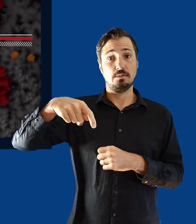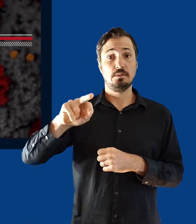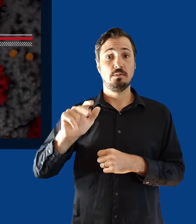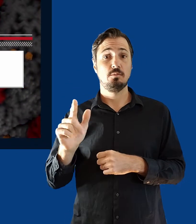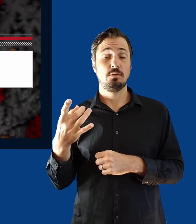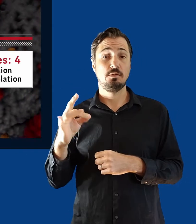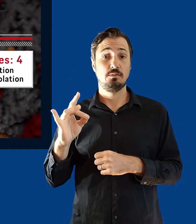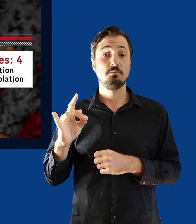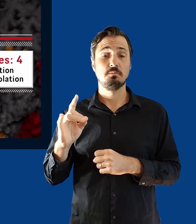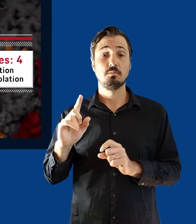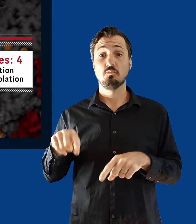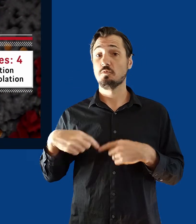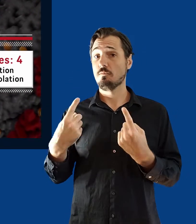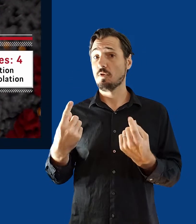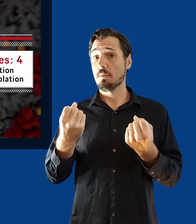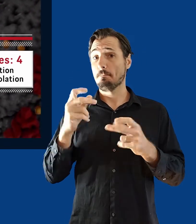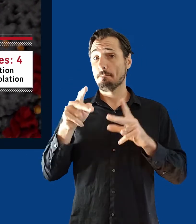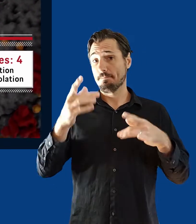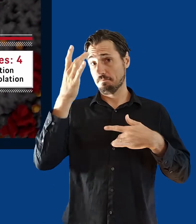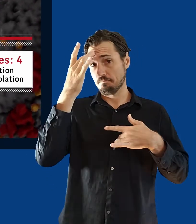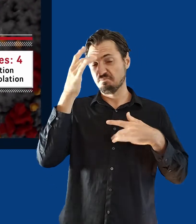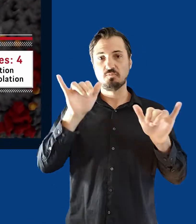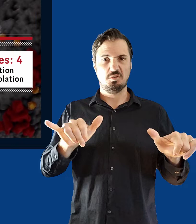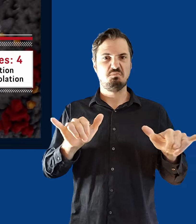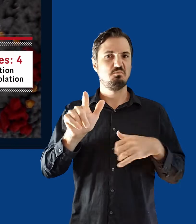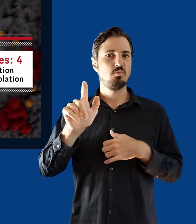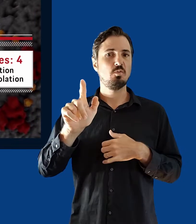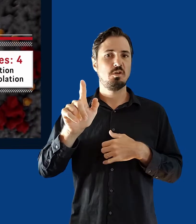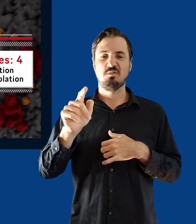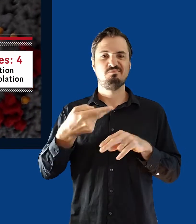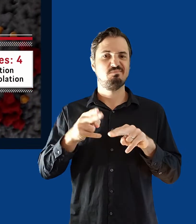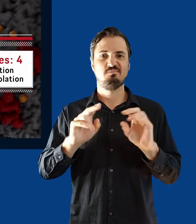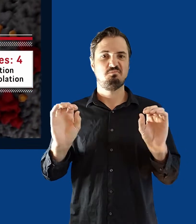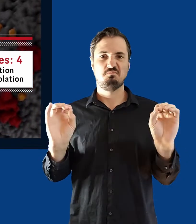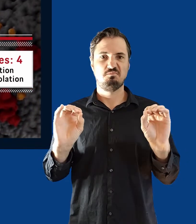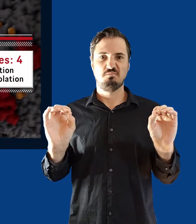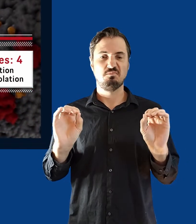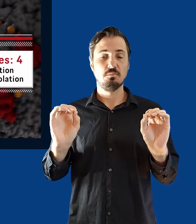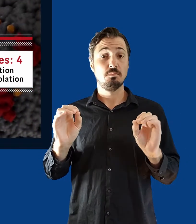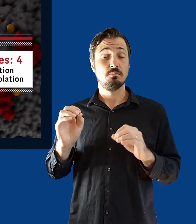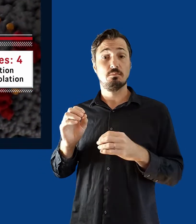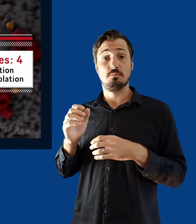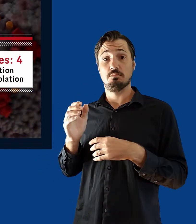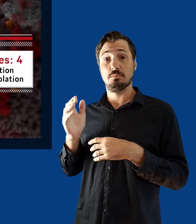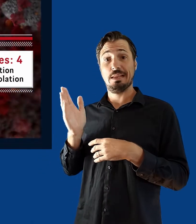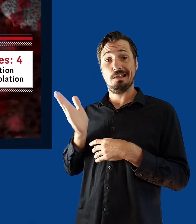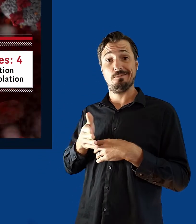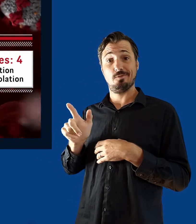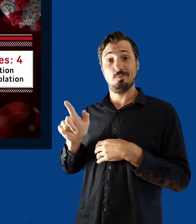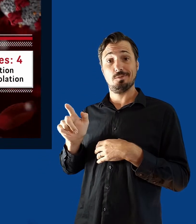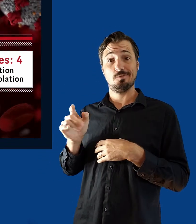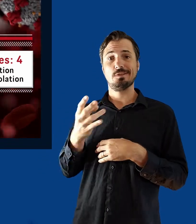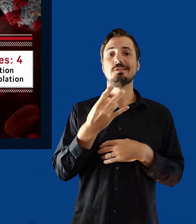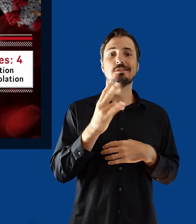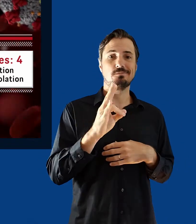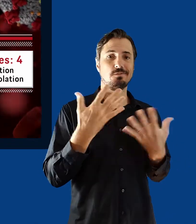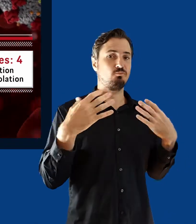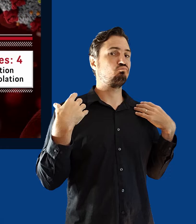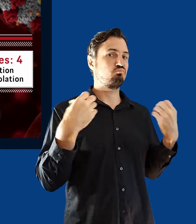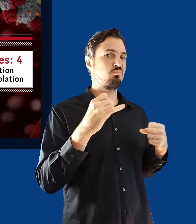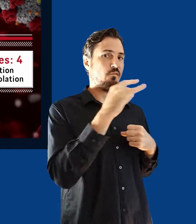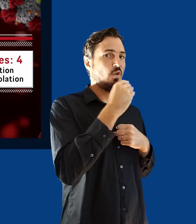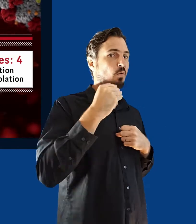remains at 21. Of those 21 cases, 17 individuals have either recovered or returned to their home on the mainland. The remaining